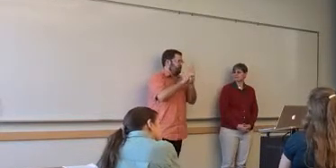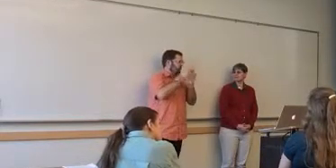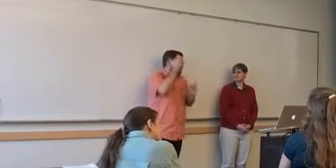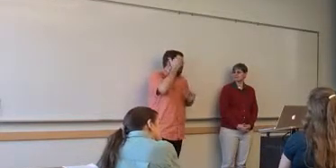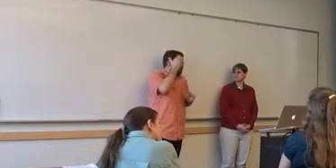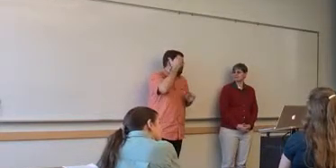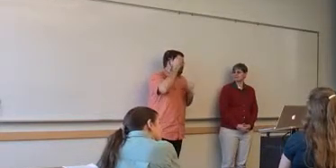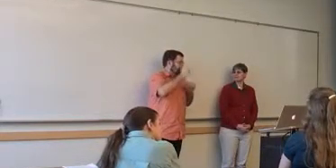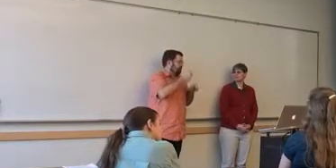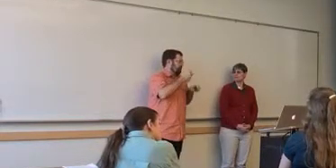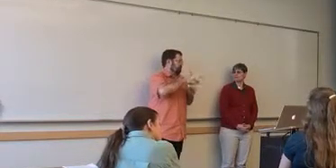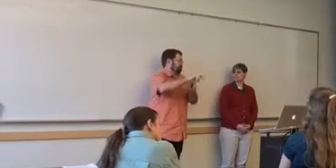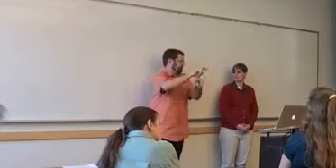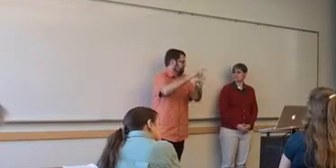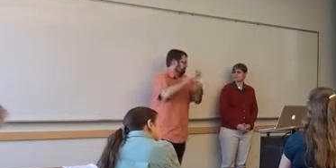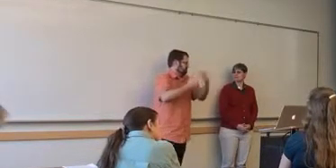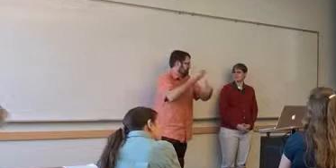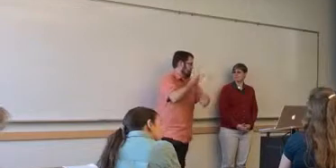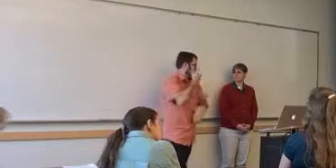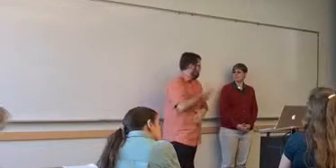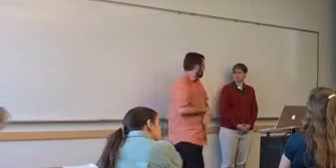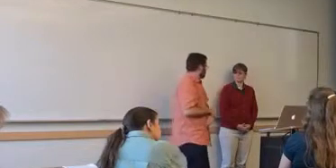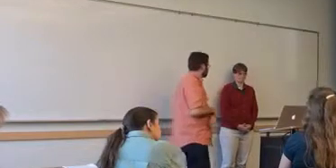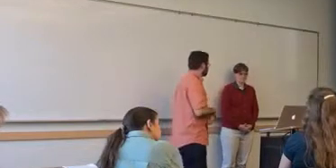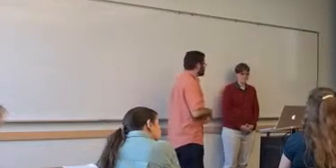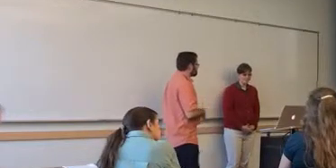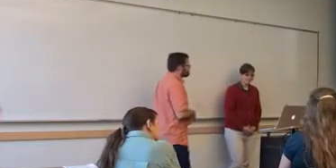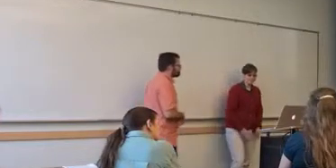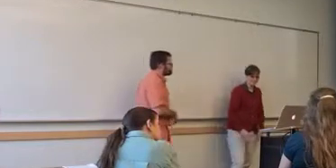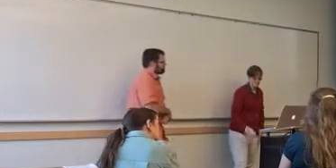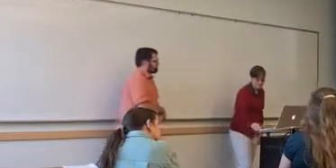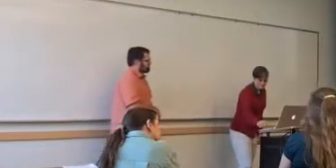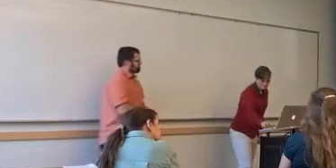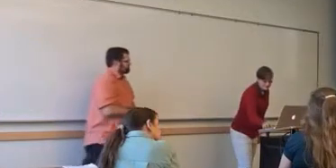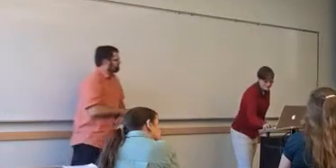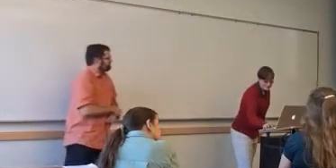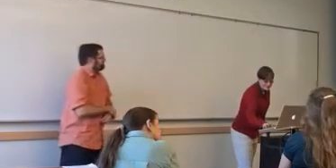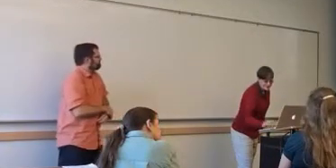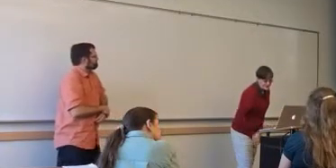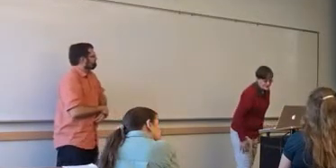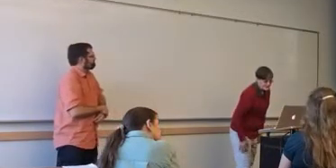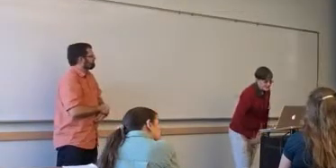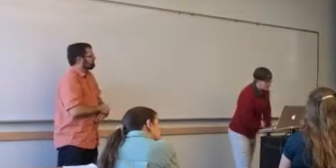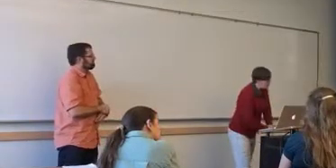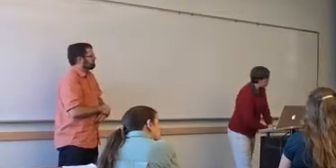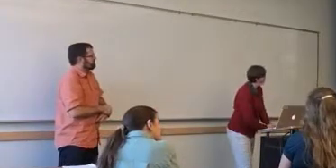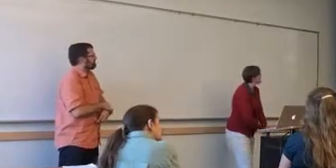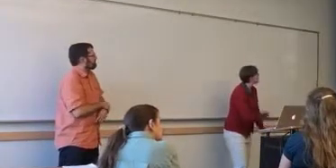it is to then go on and talk about more academic subjects and be able to do so more